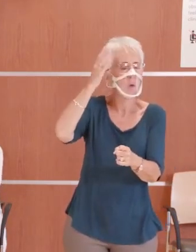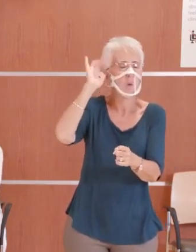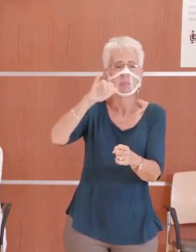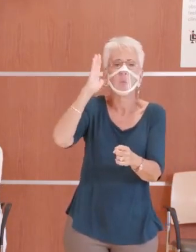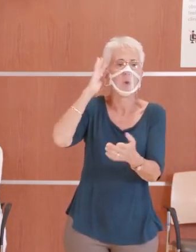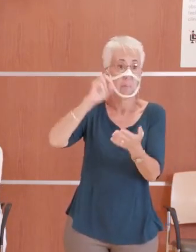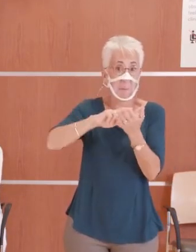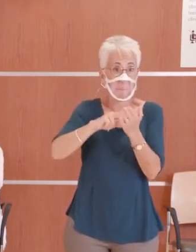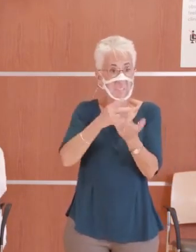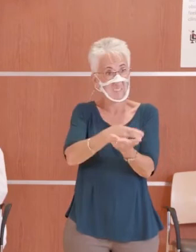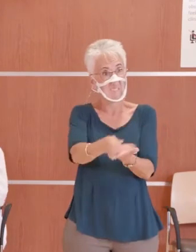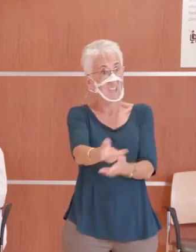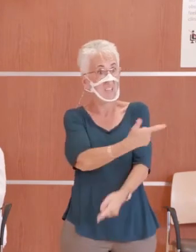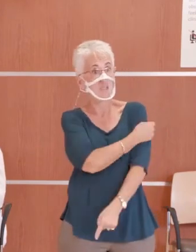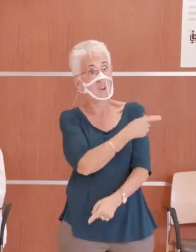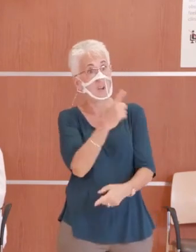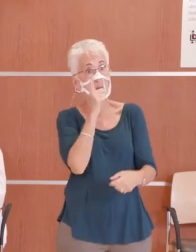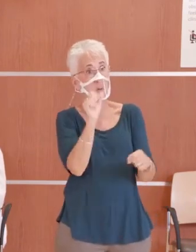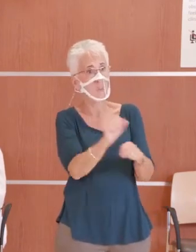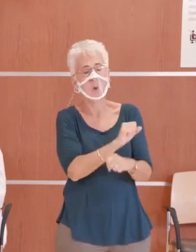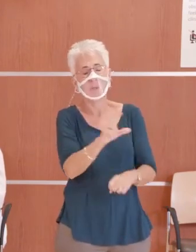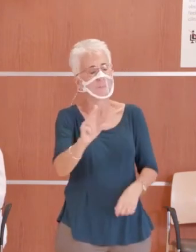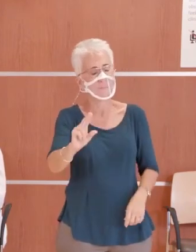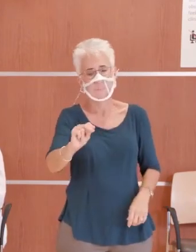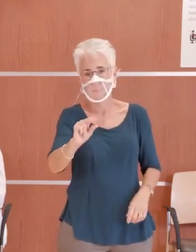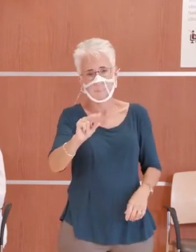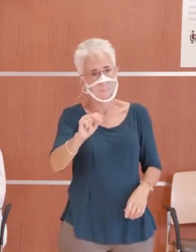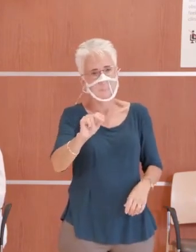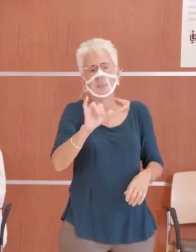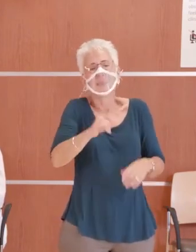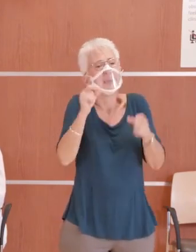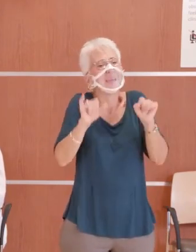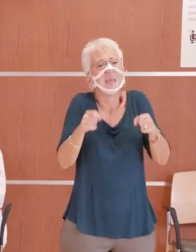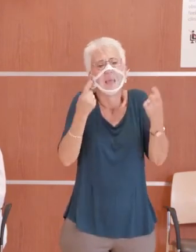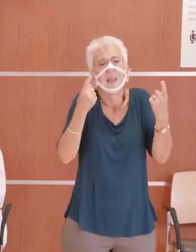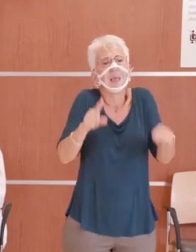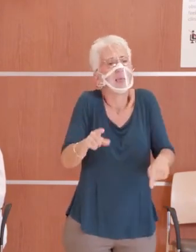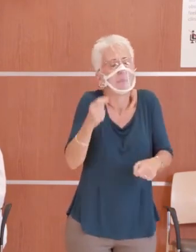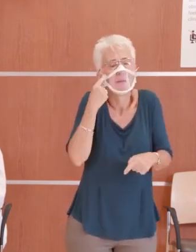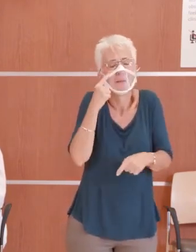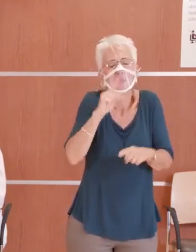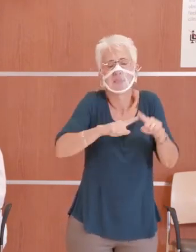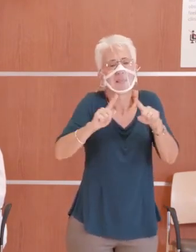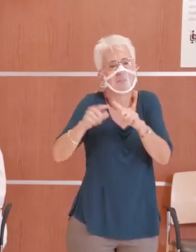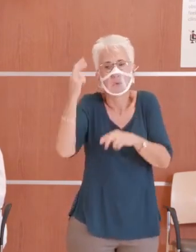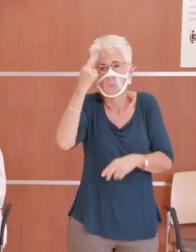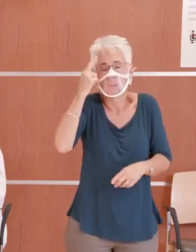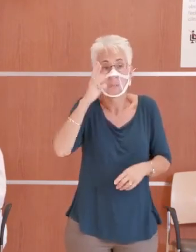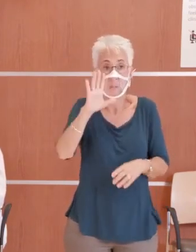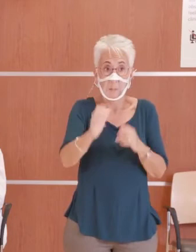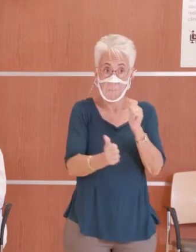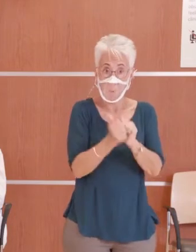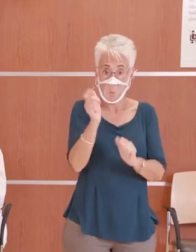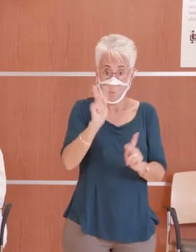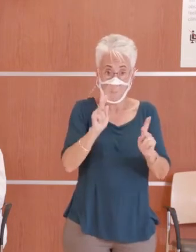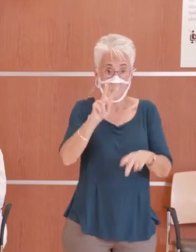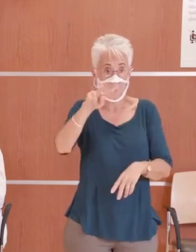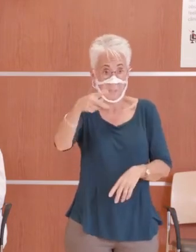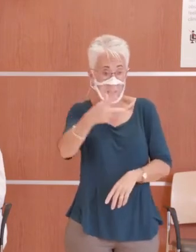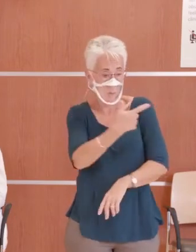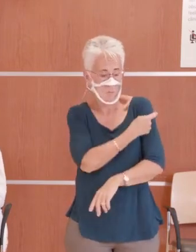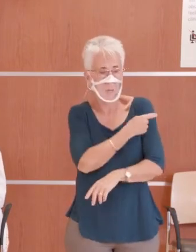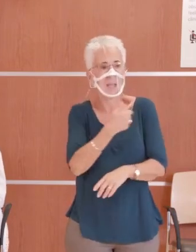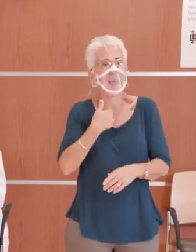a failure of vaccines in general. That can happen for a lot of different reasons. Most of those people have